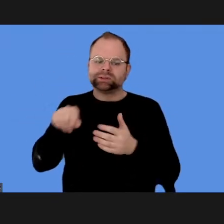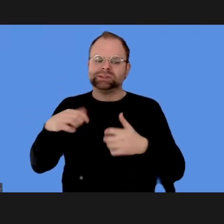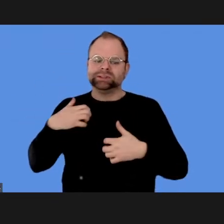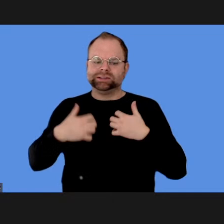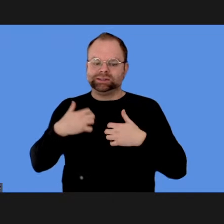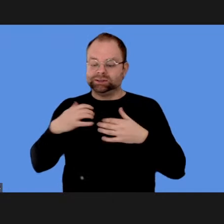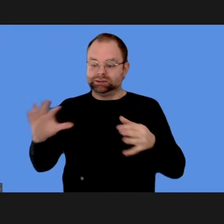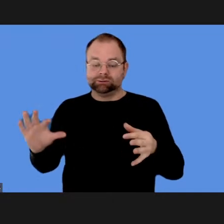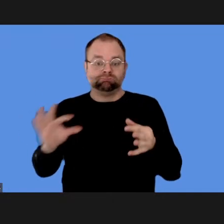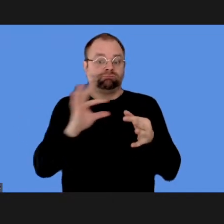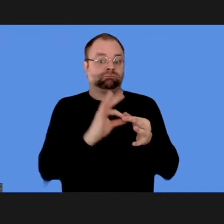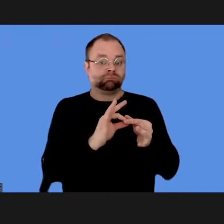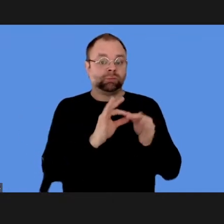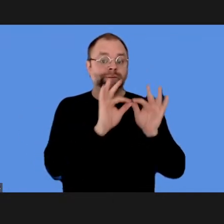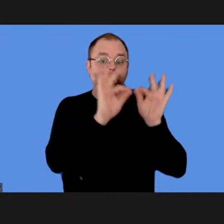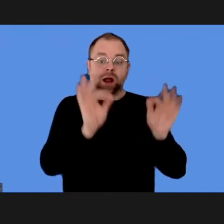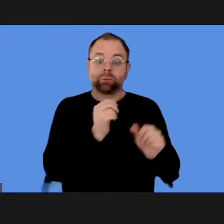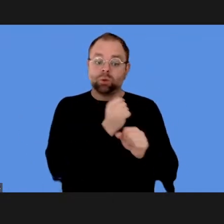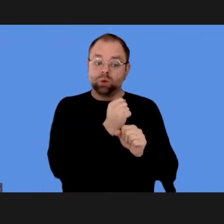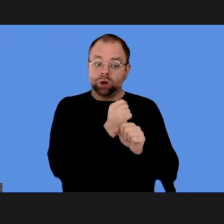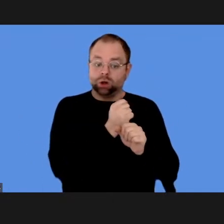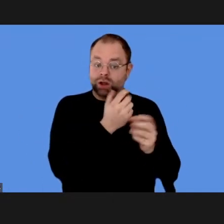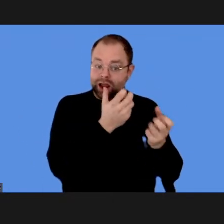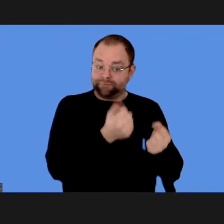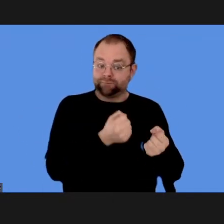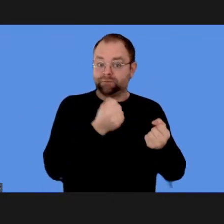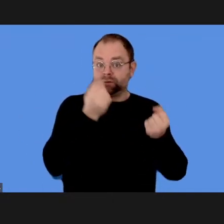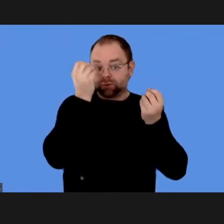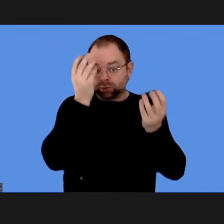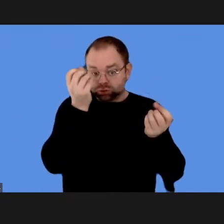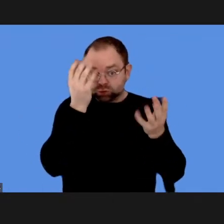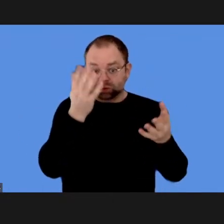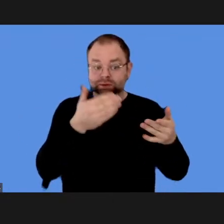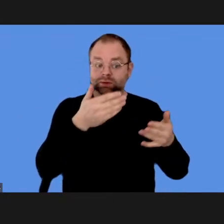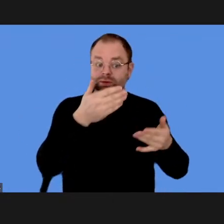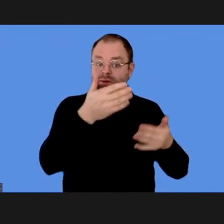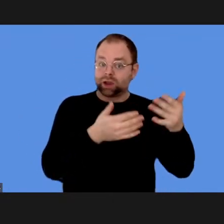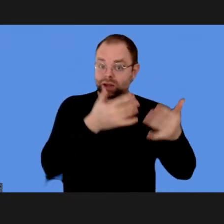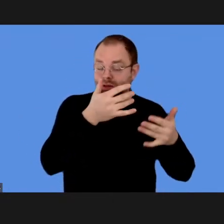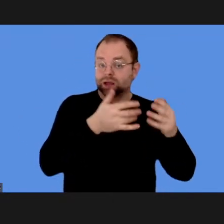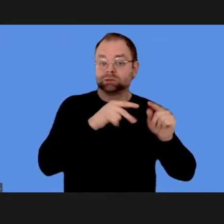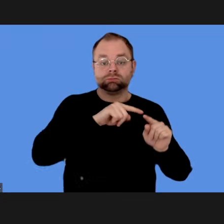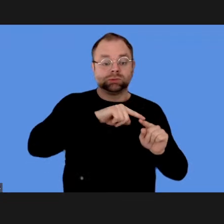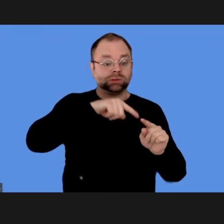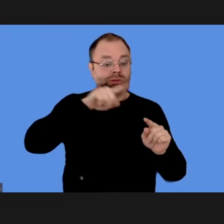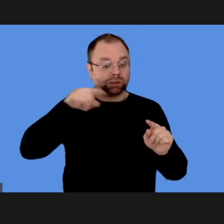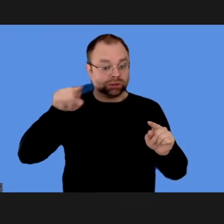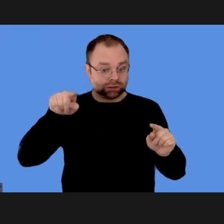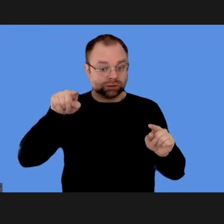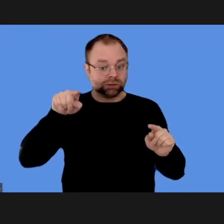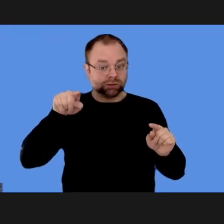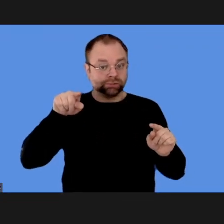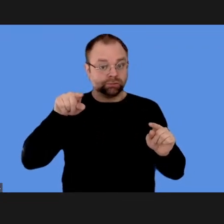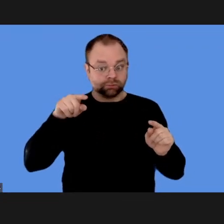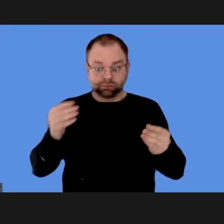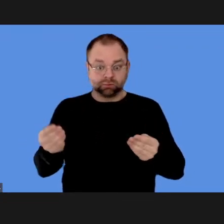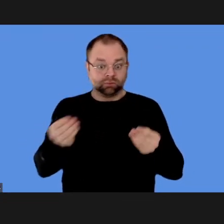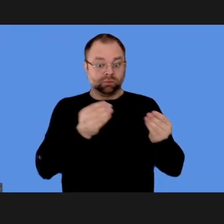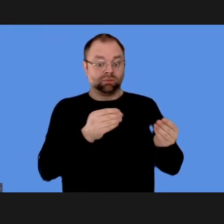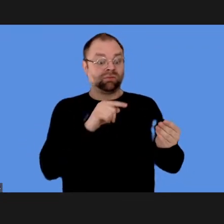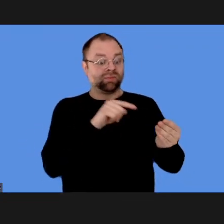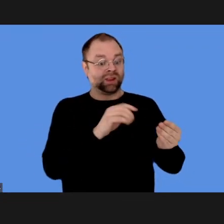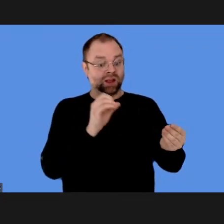transformed, we cannot be able to really measure what we've set as targets, be it in